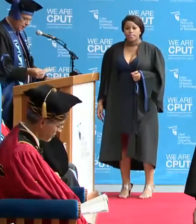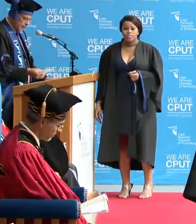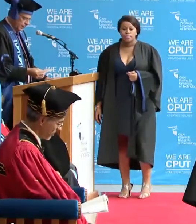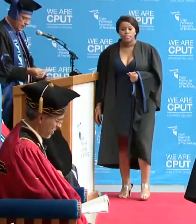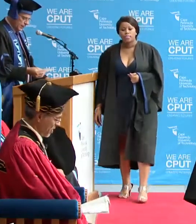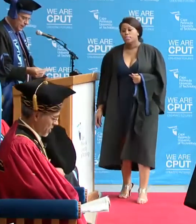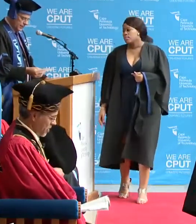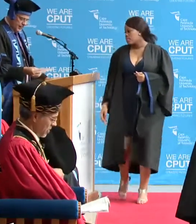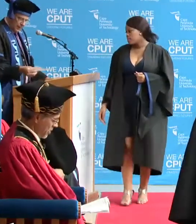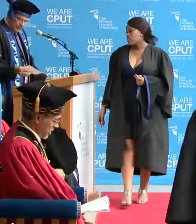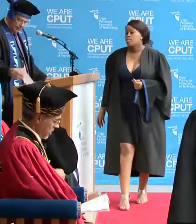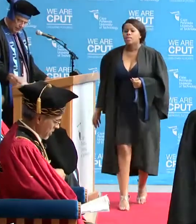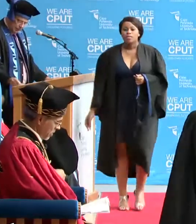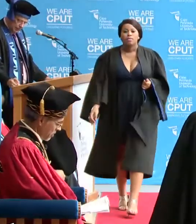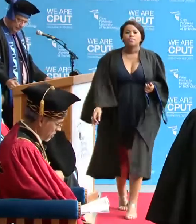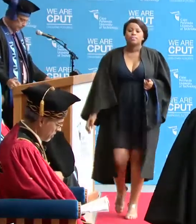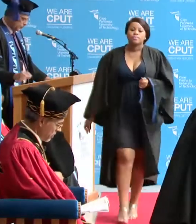Kumisa Garisha.